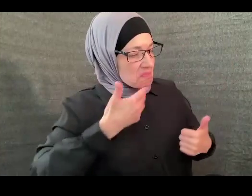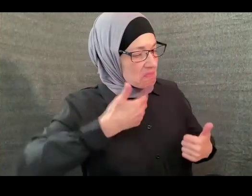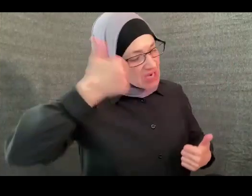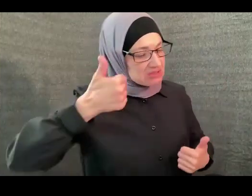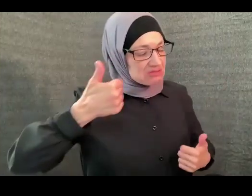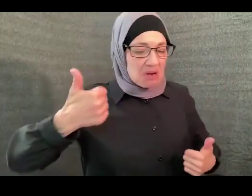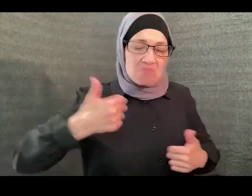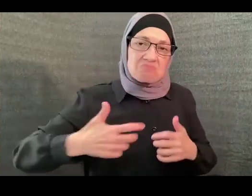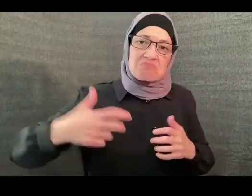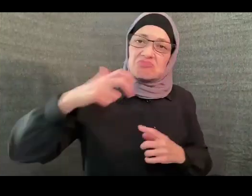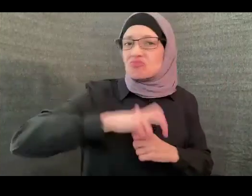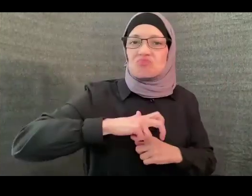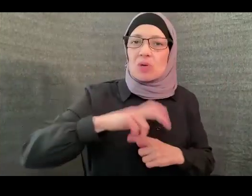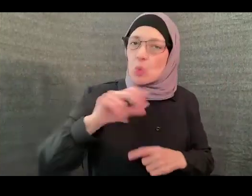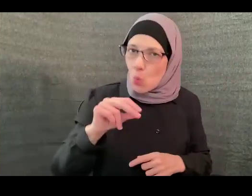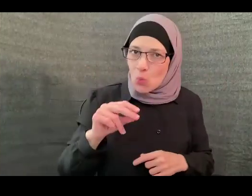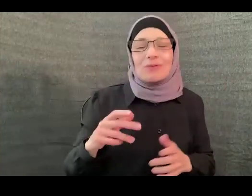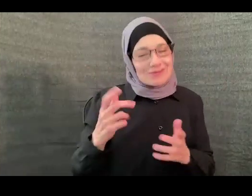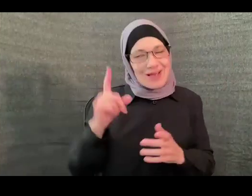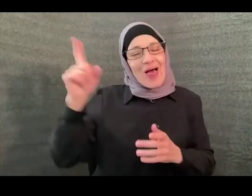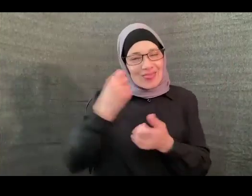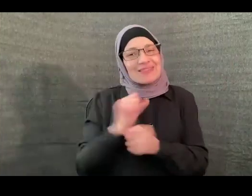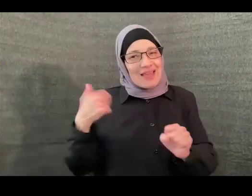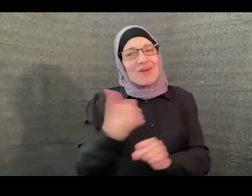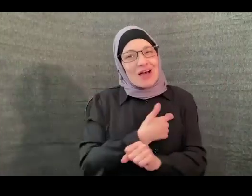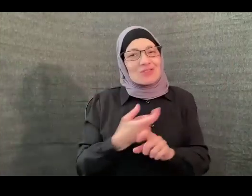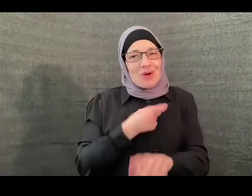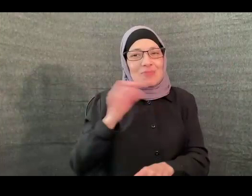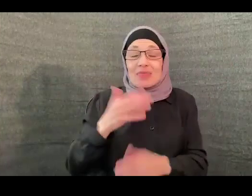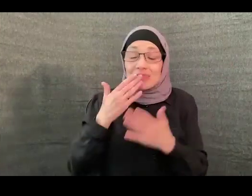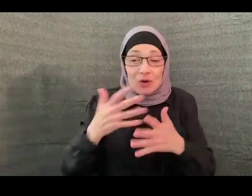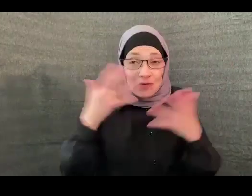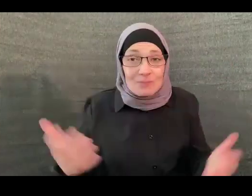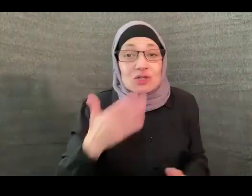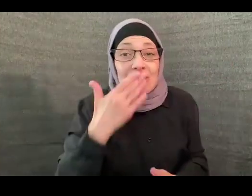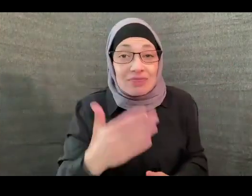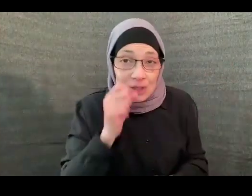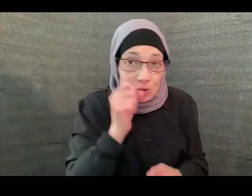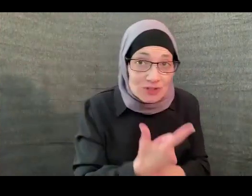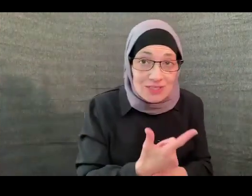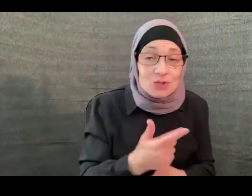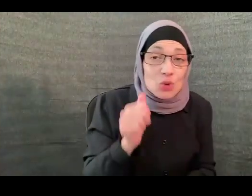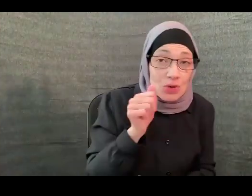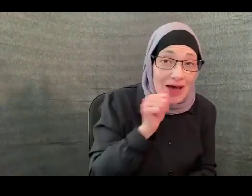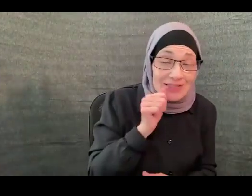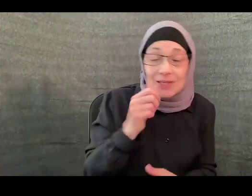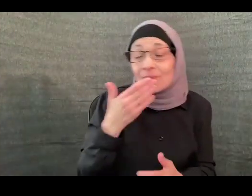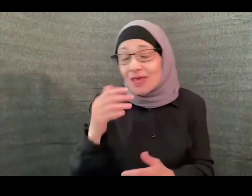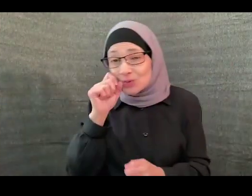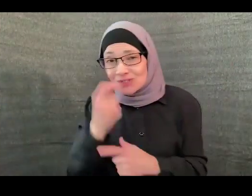May Allah save us from both. Thank you very much. Thank you, Sister Mona. Thank you, Sister Andalib.